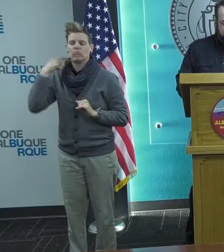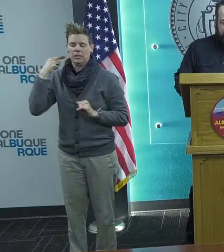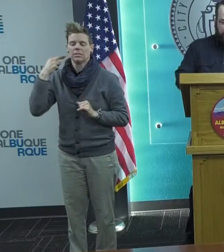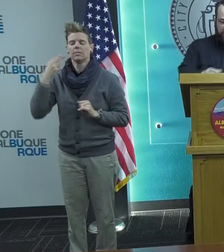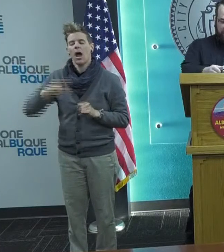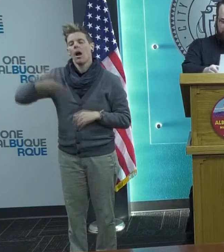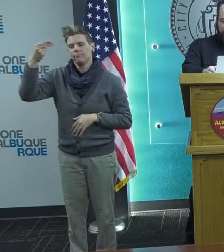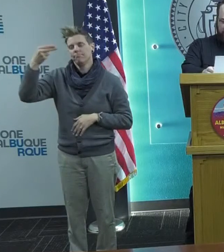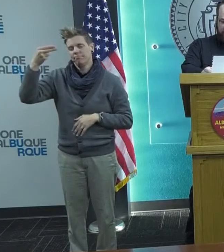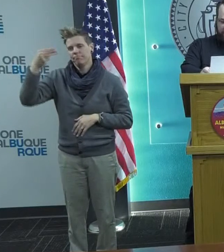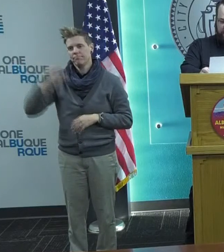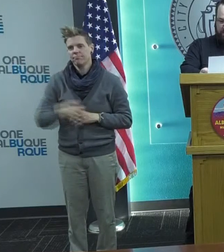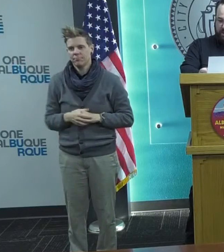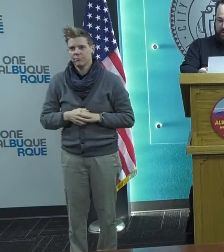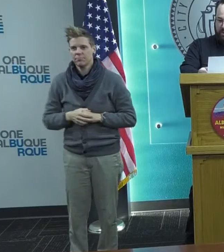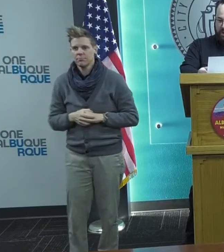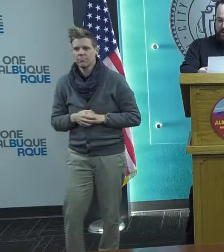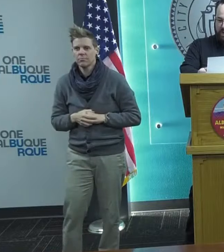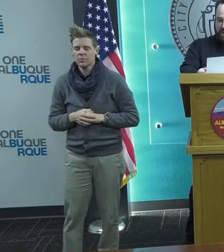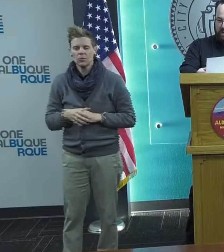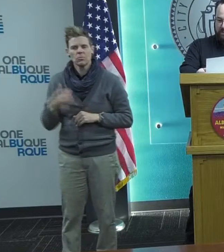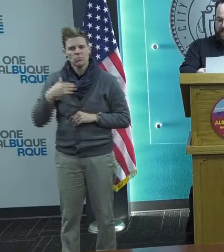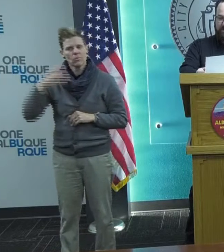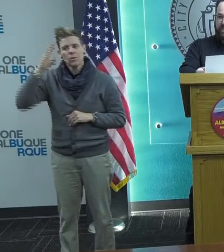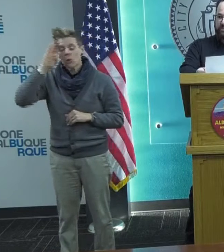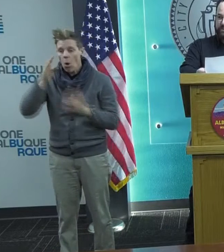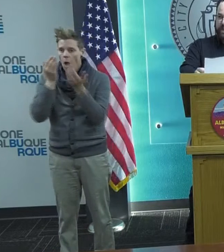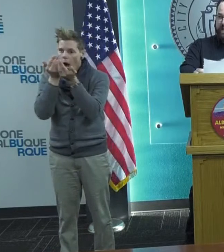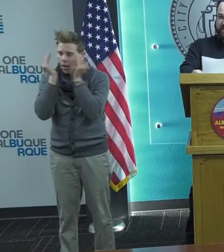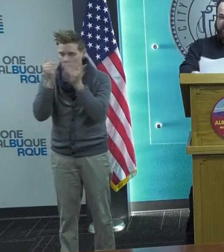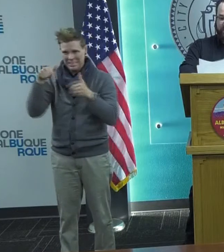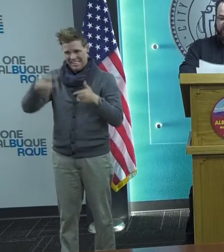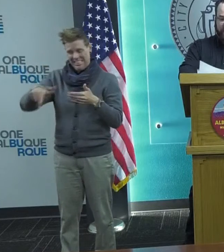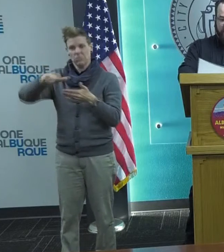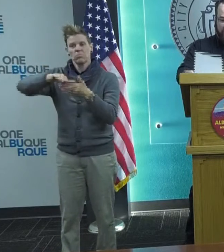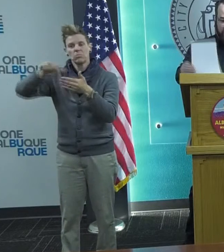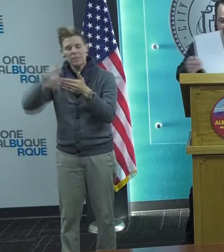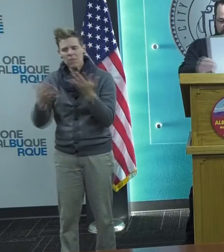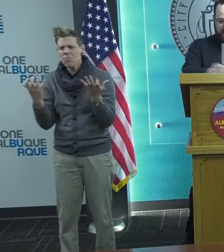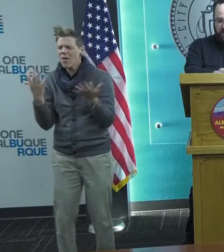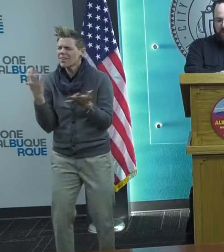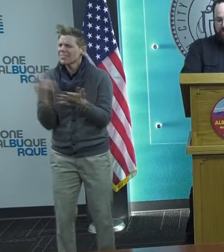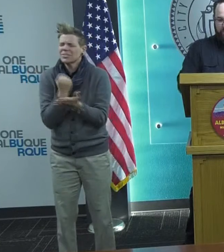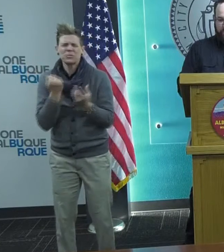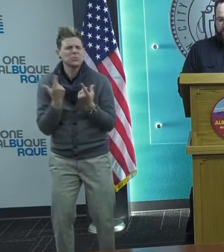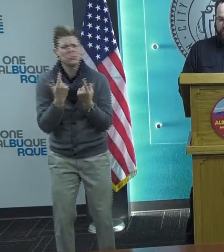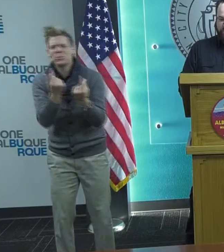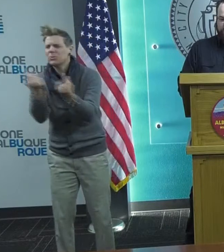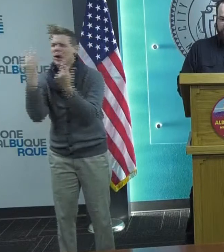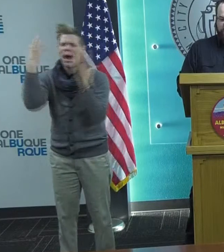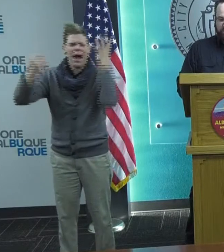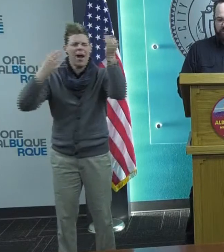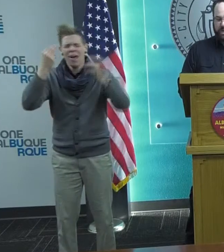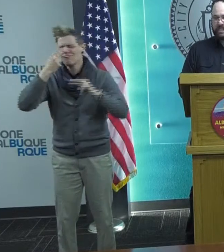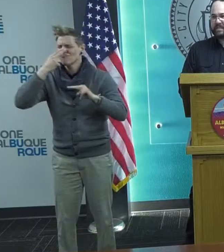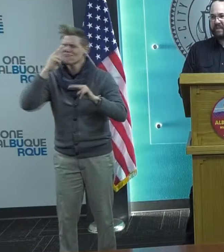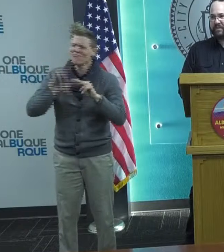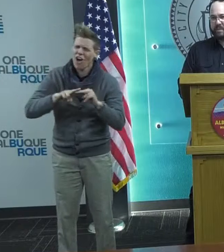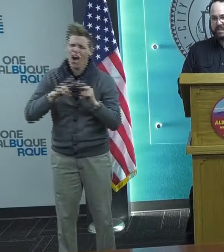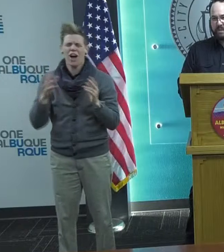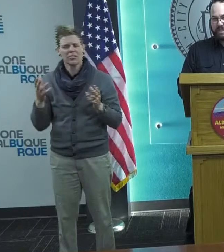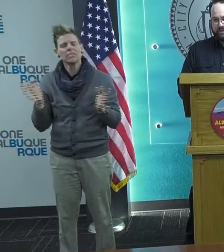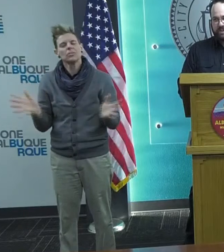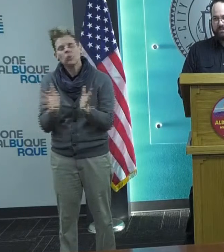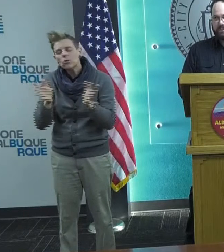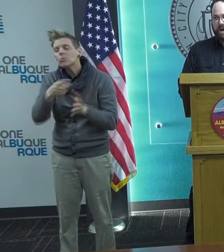We know it's Halloween this weekend and that people are going to want to take advantage of as many activities as they can, but we would encourage people to do the